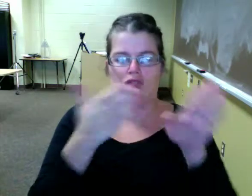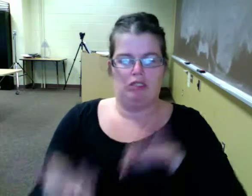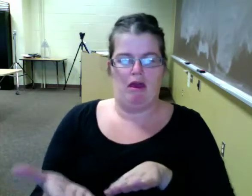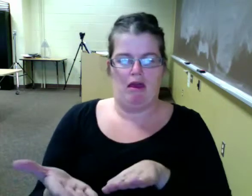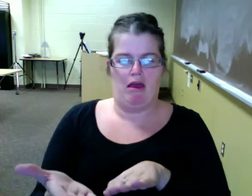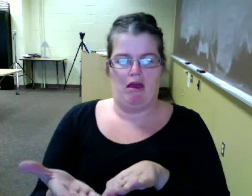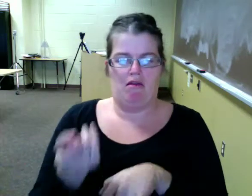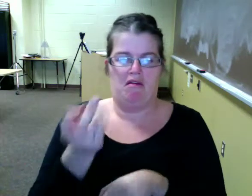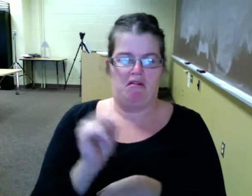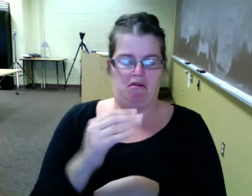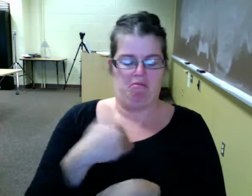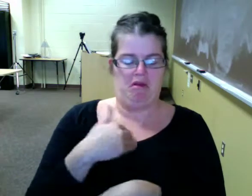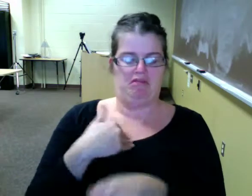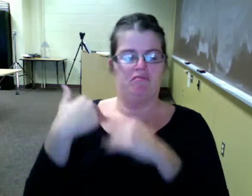on responsibility for raising him.